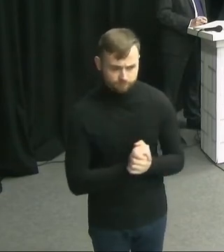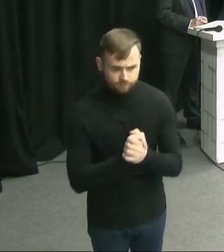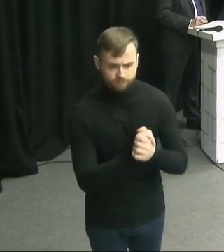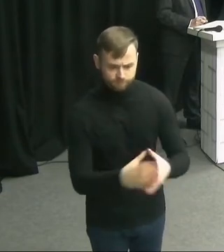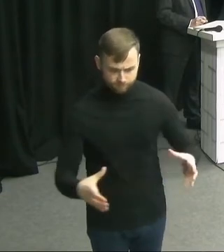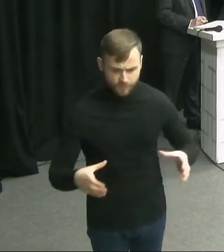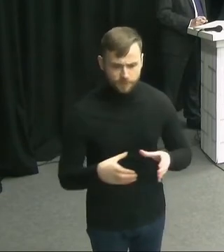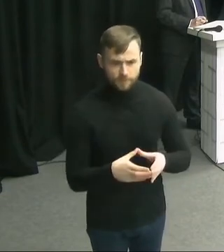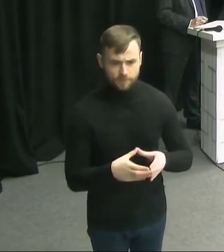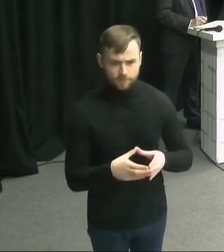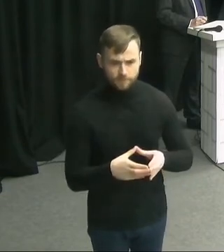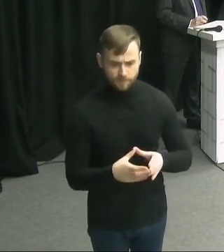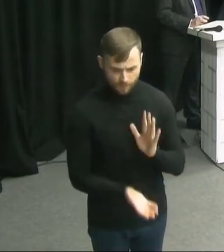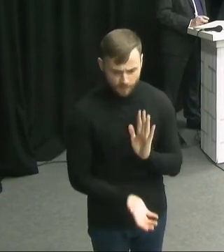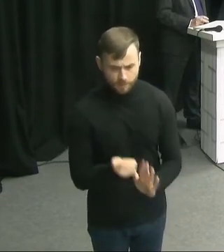day, and you would be happy about that.